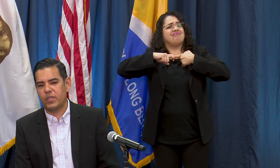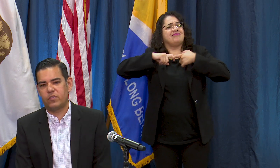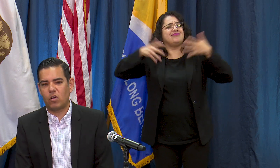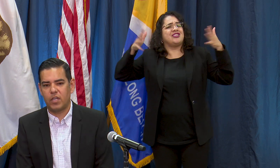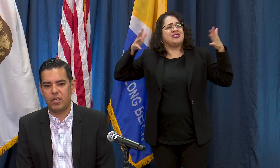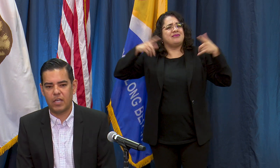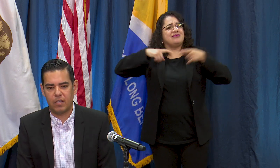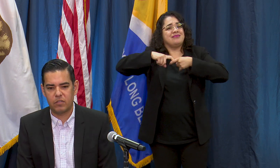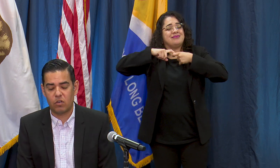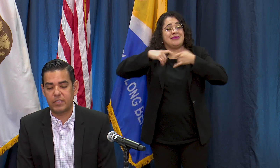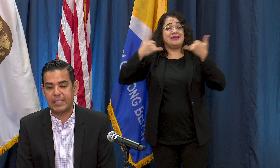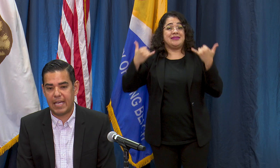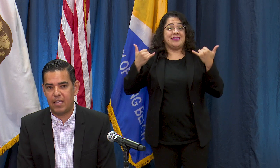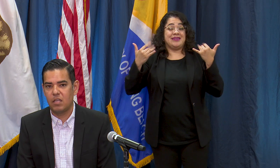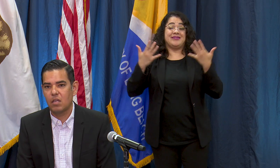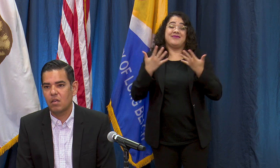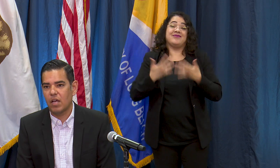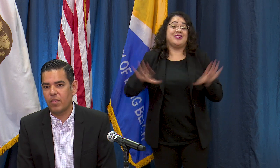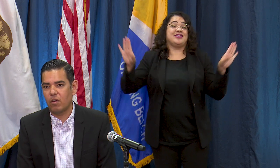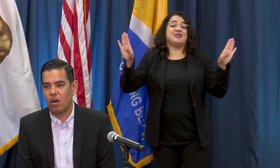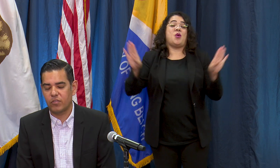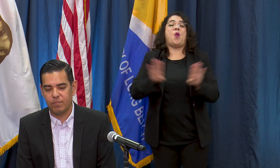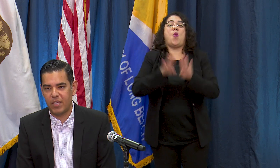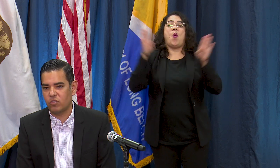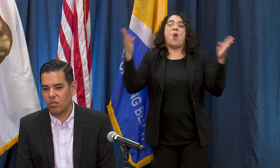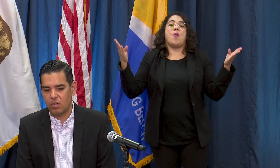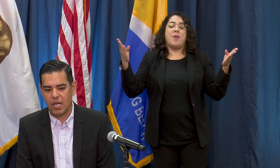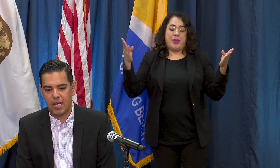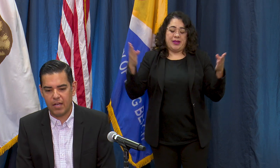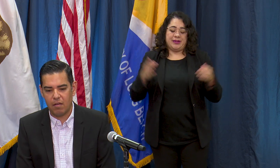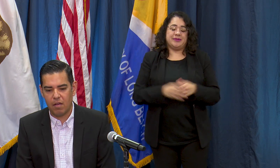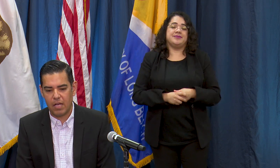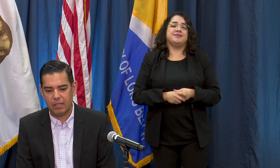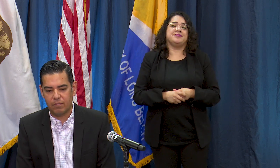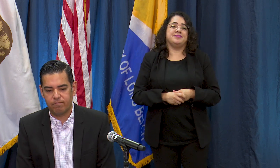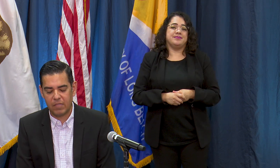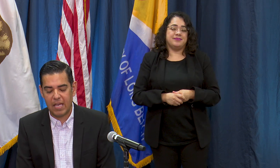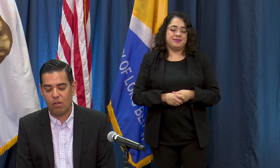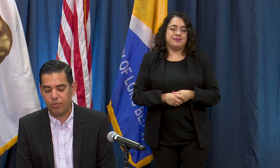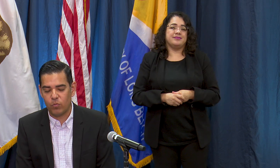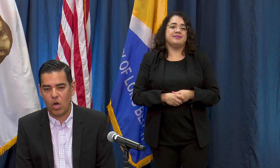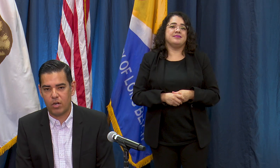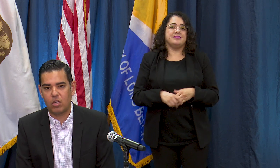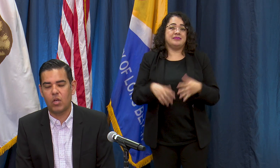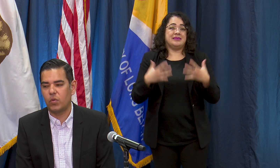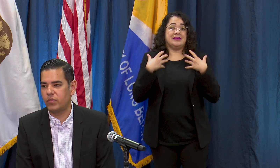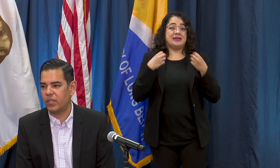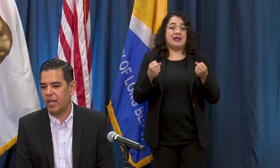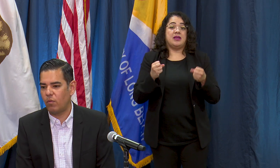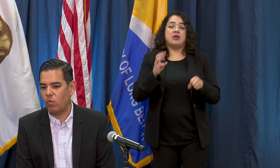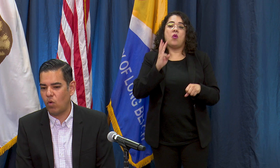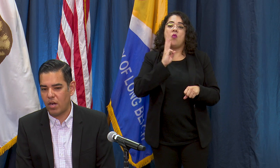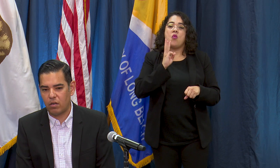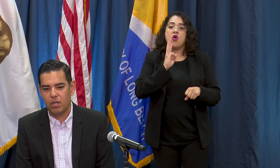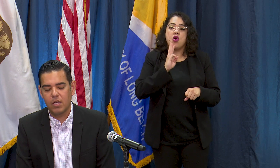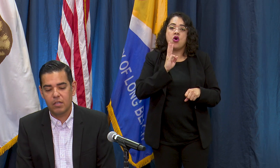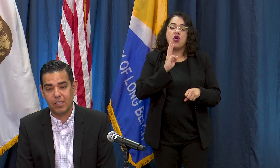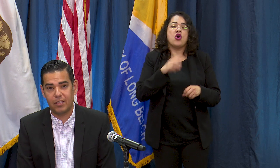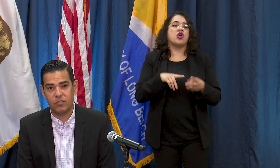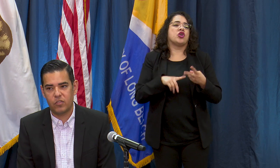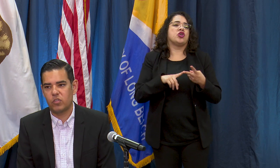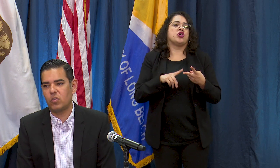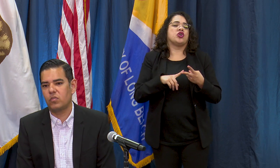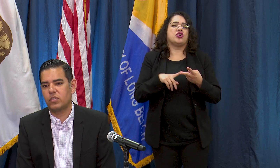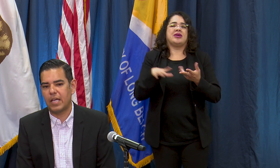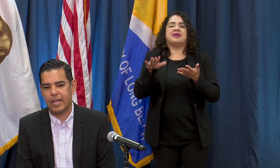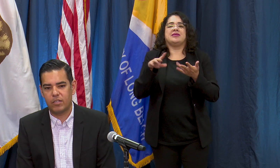enforcement has started today. There are some major health water codes, water